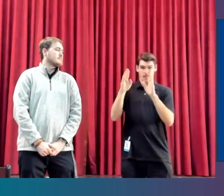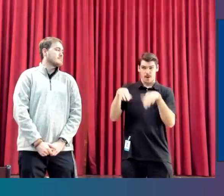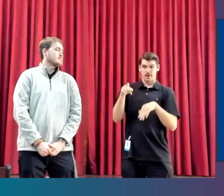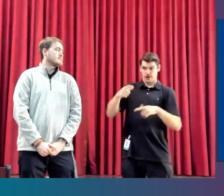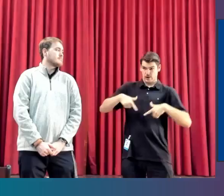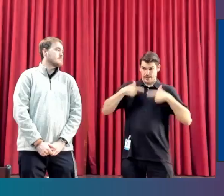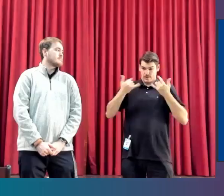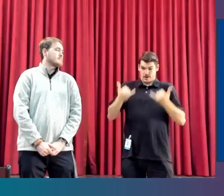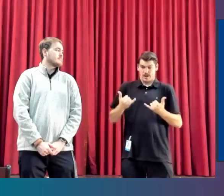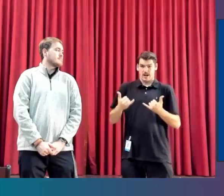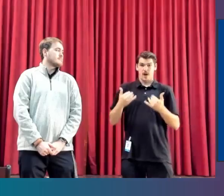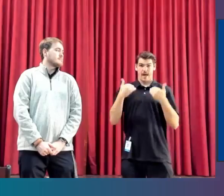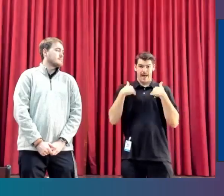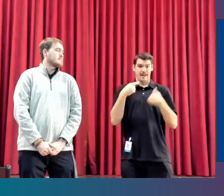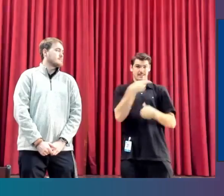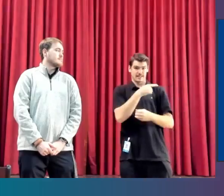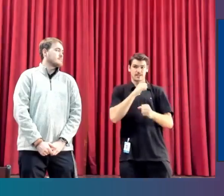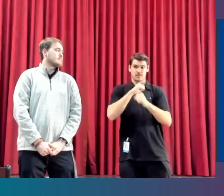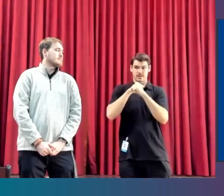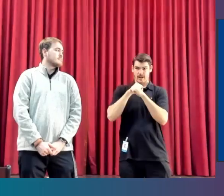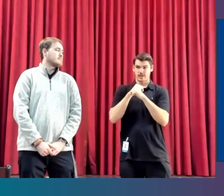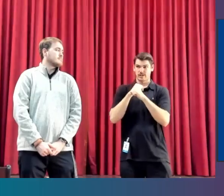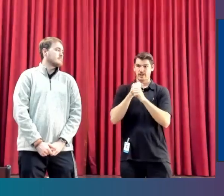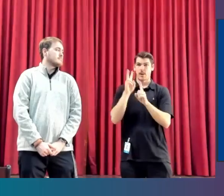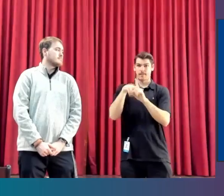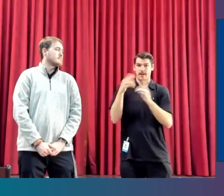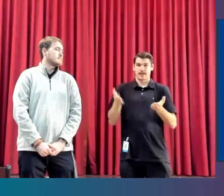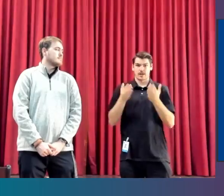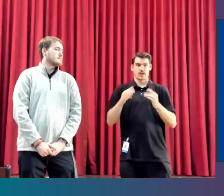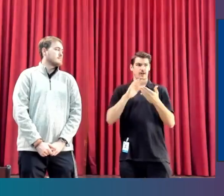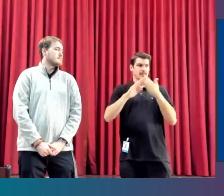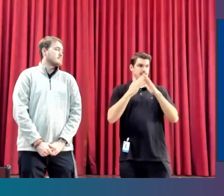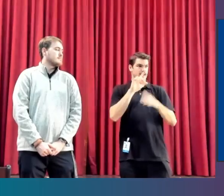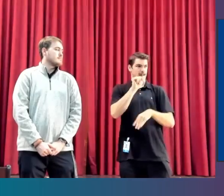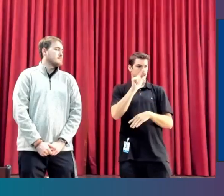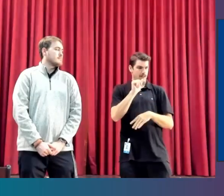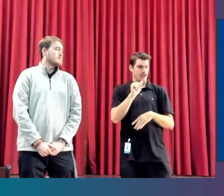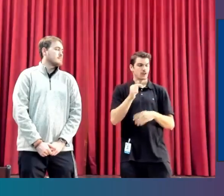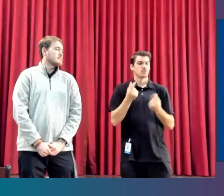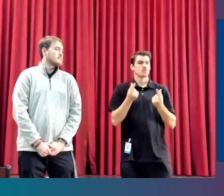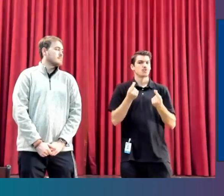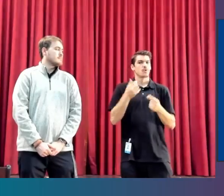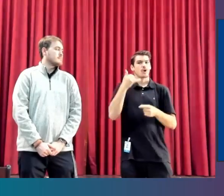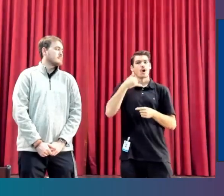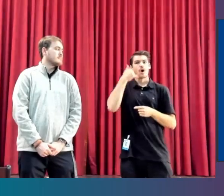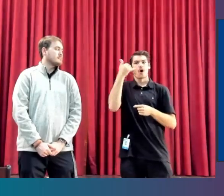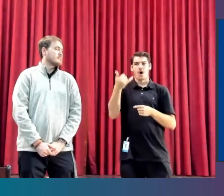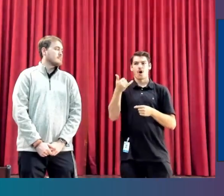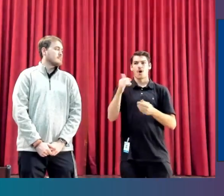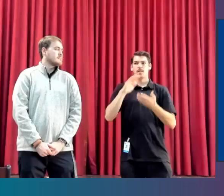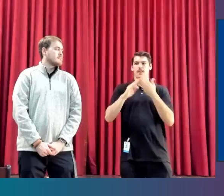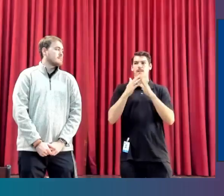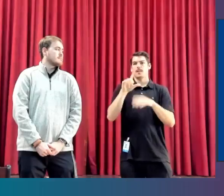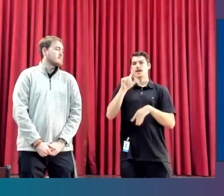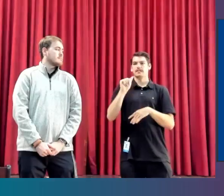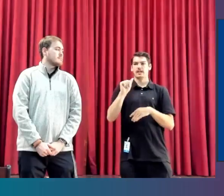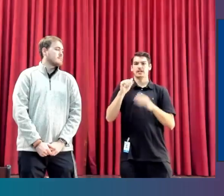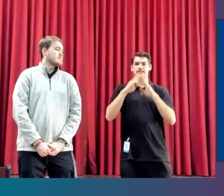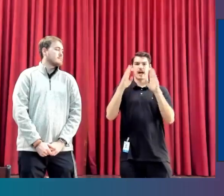in has this protection applied in the city of LA is actually to call the Los Angeles Housing